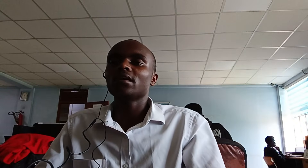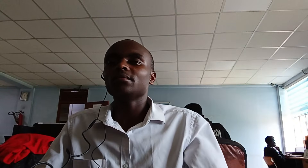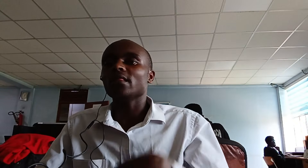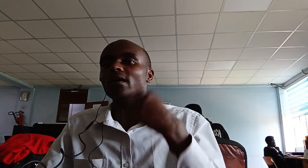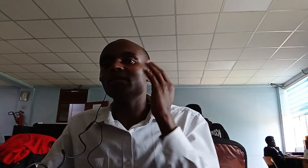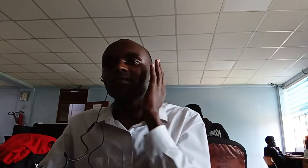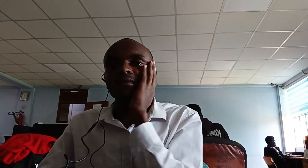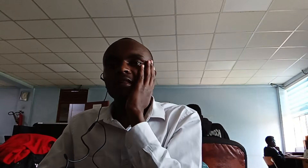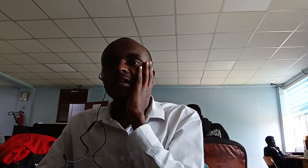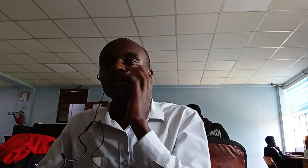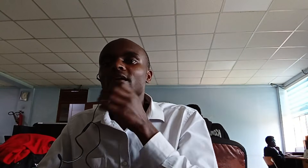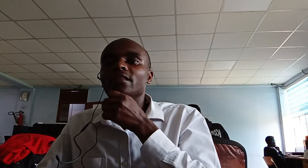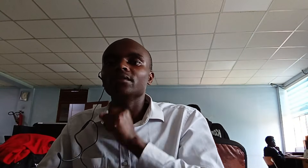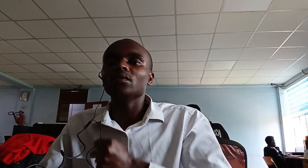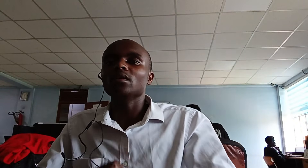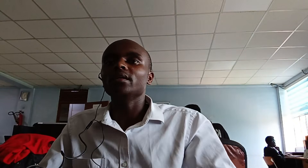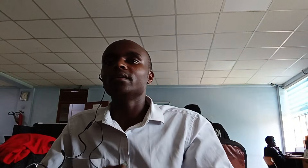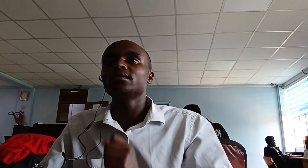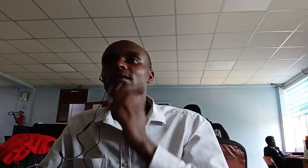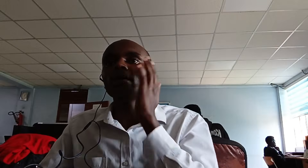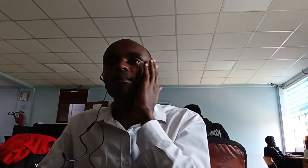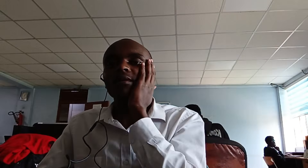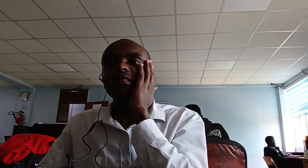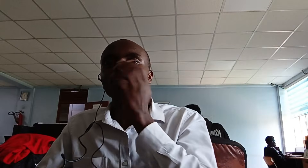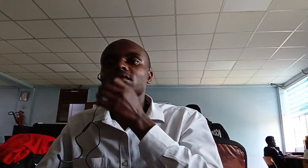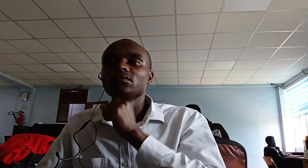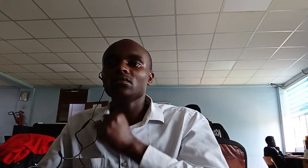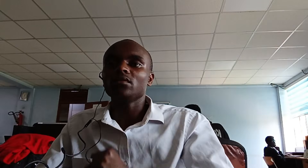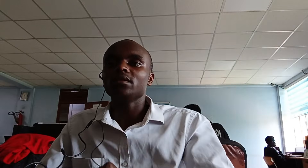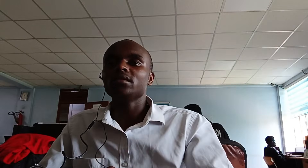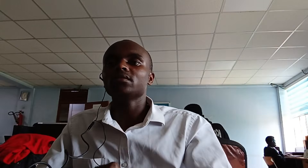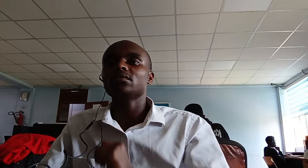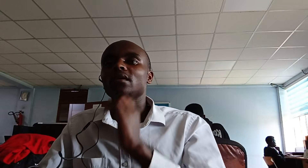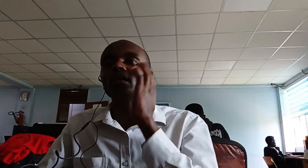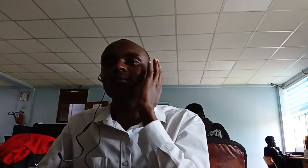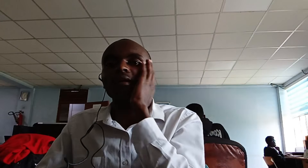grandmother, it's mother and then old, mother, old. So grandmother,